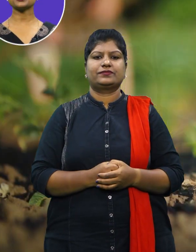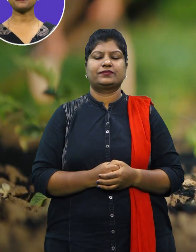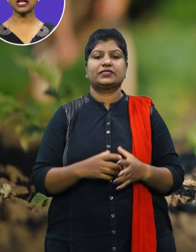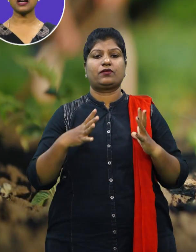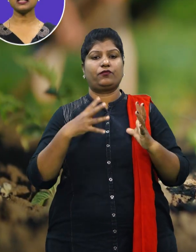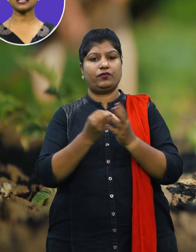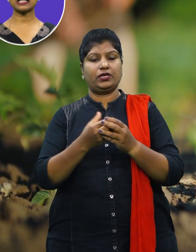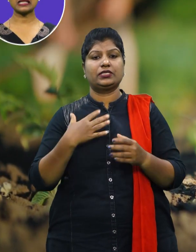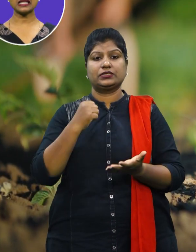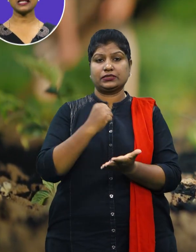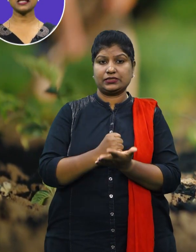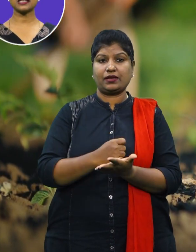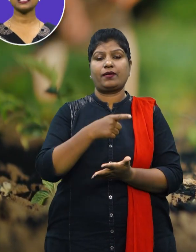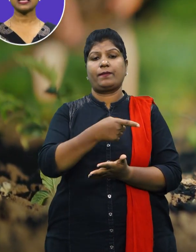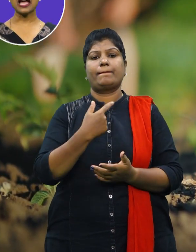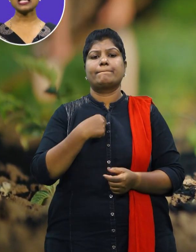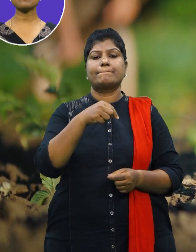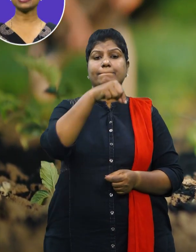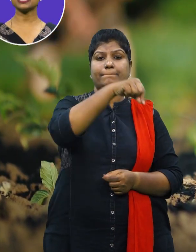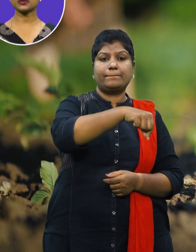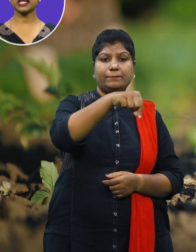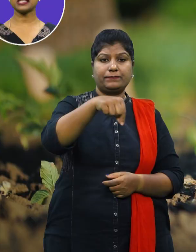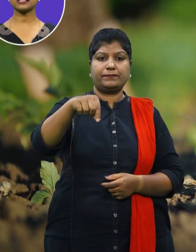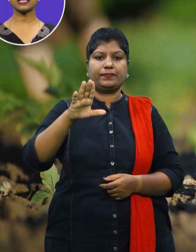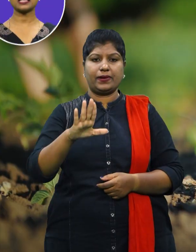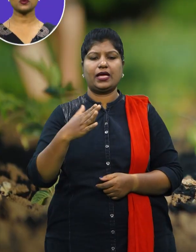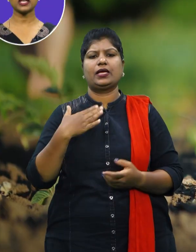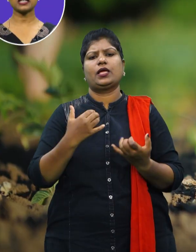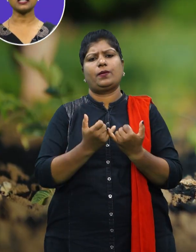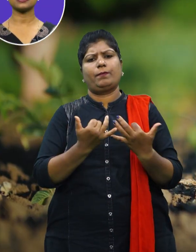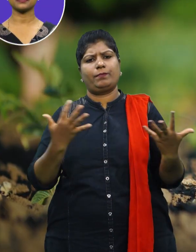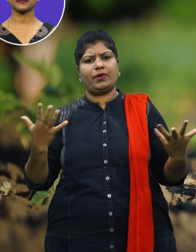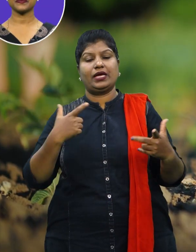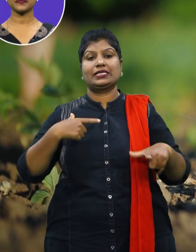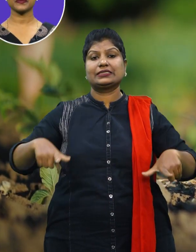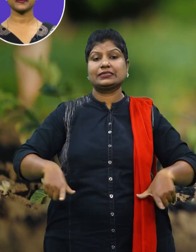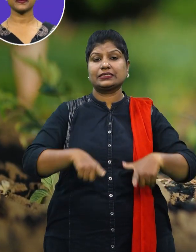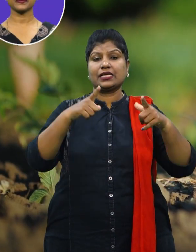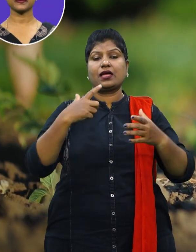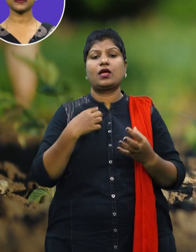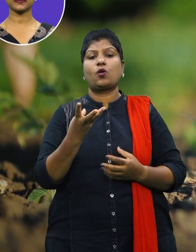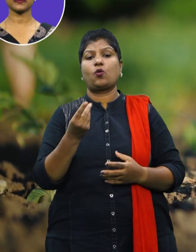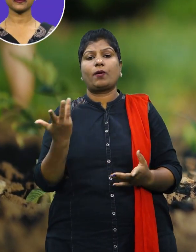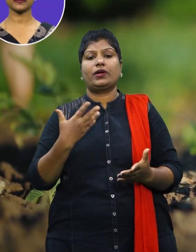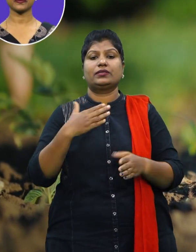We should plant at least as many trees as we cut.